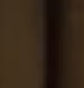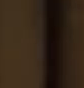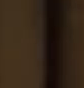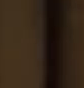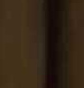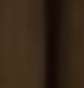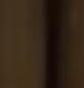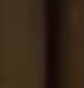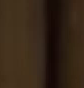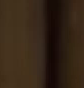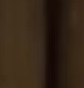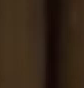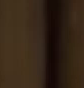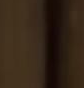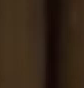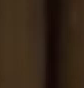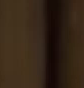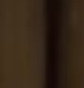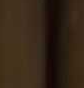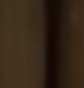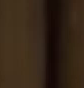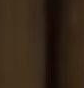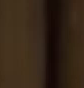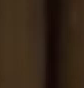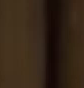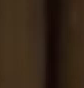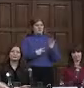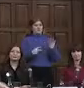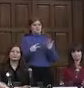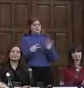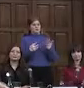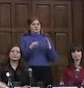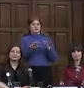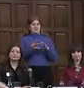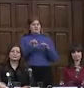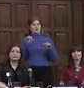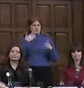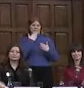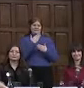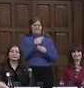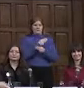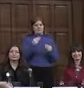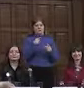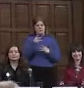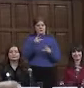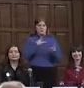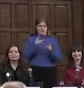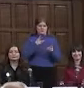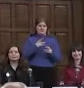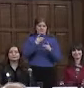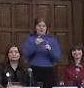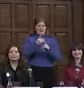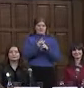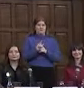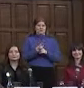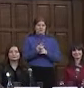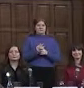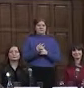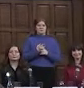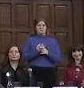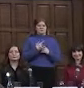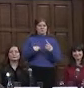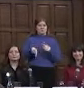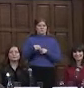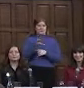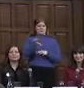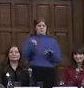the advertisement of all the many values of hedgerows. So thank you for your work. It's been very helpful to hedgerows, I